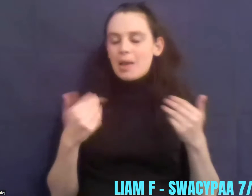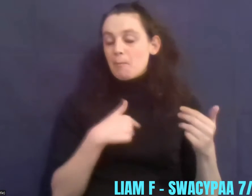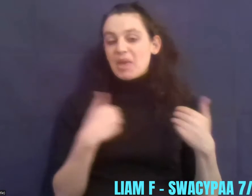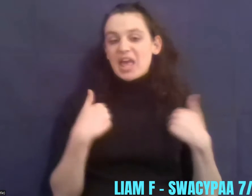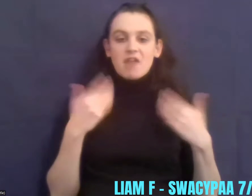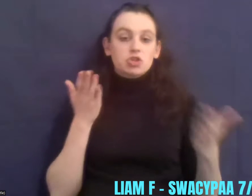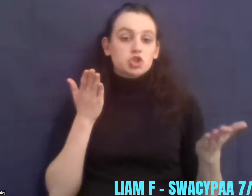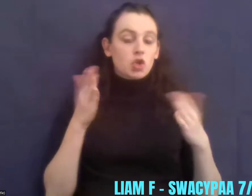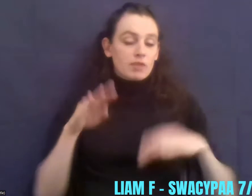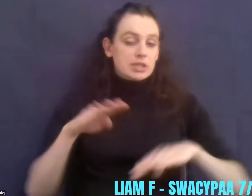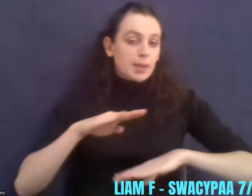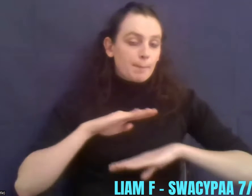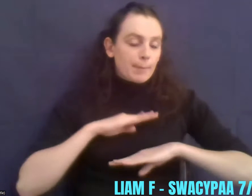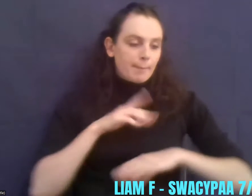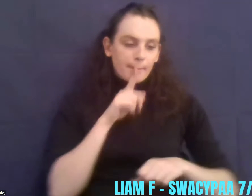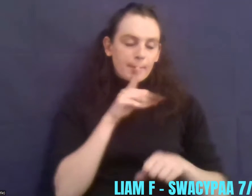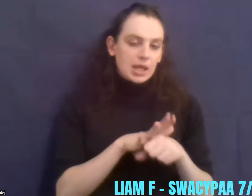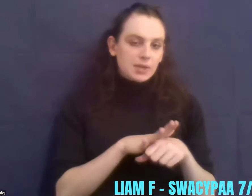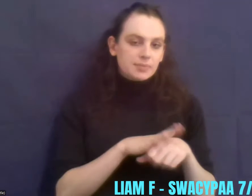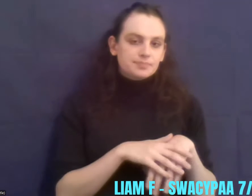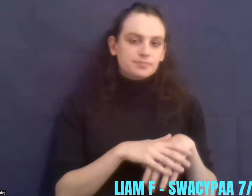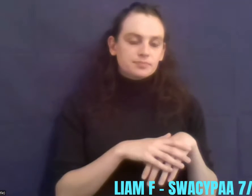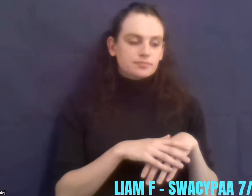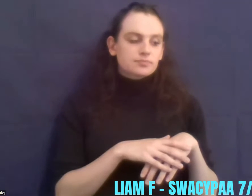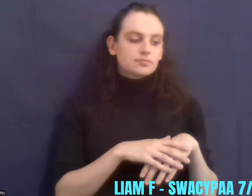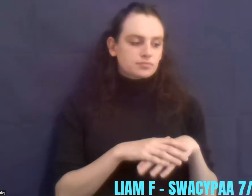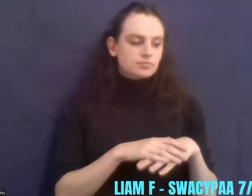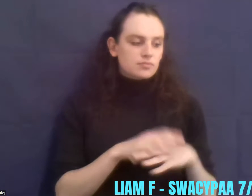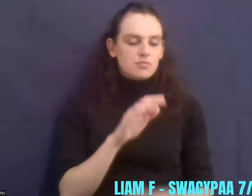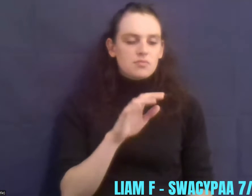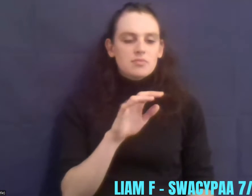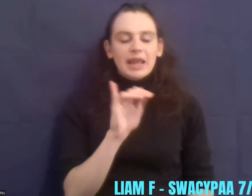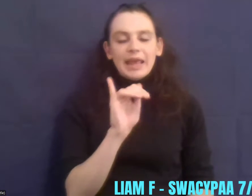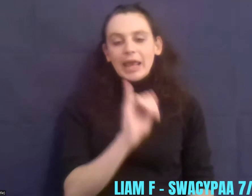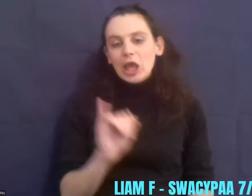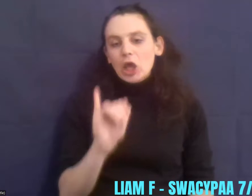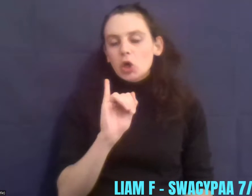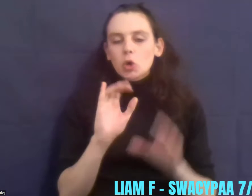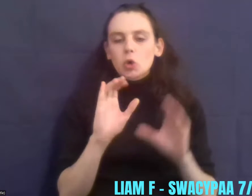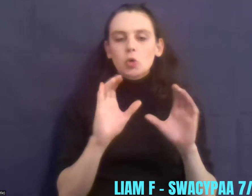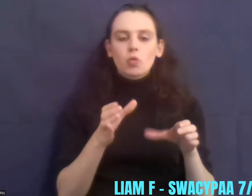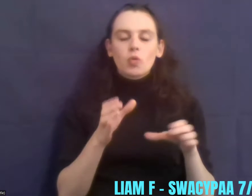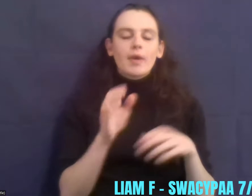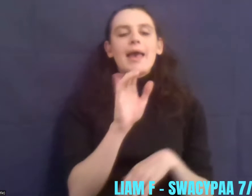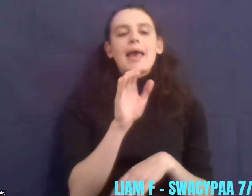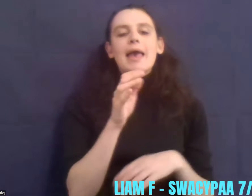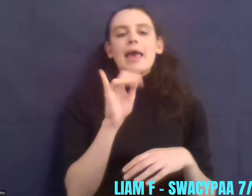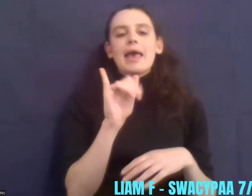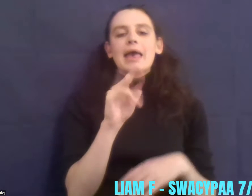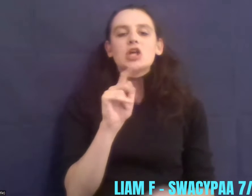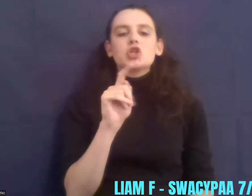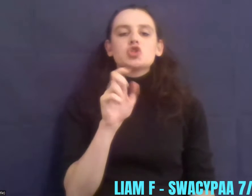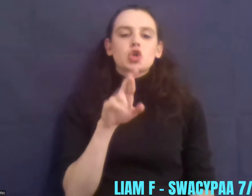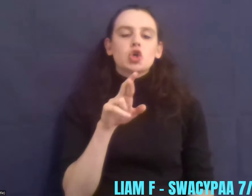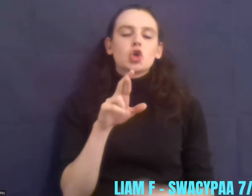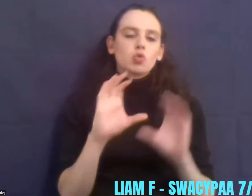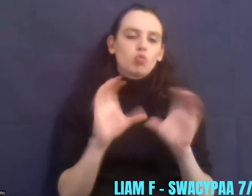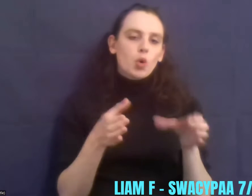in H&I, and I've been a part of intergroup here in Sonoma County, which is where Dwight and I live.